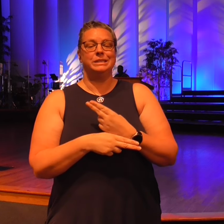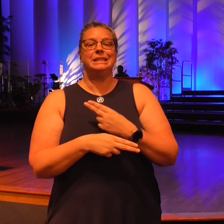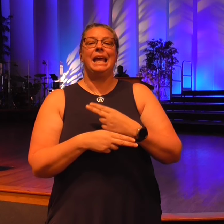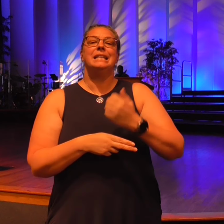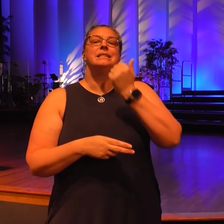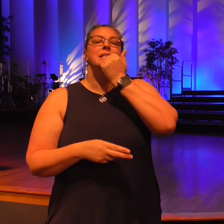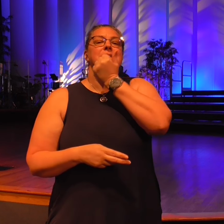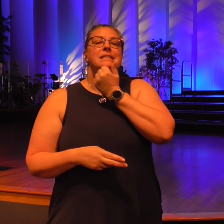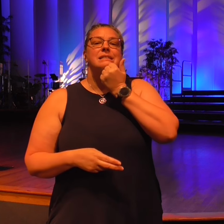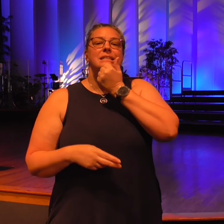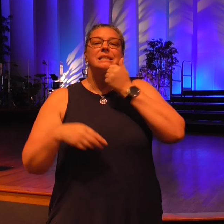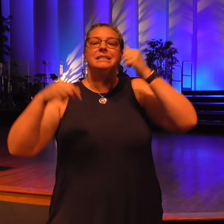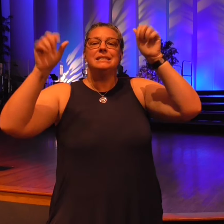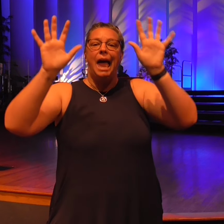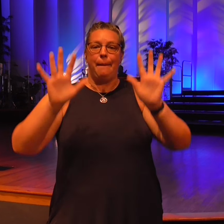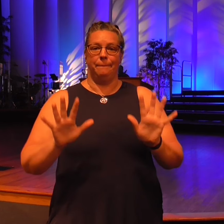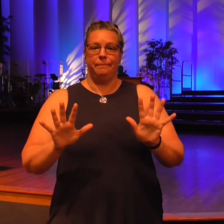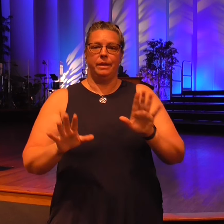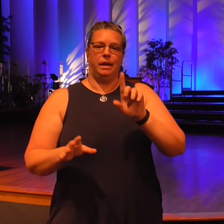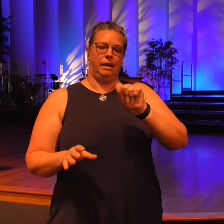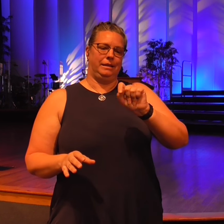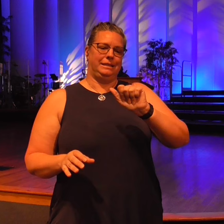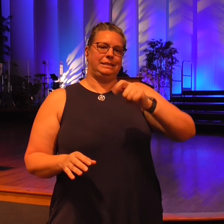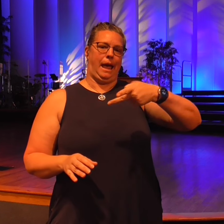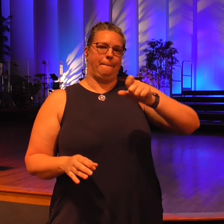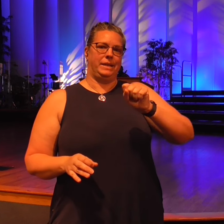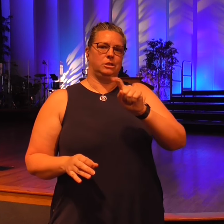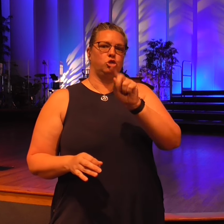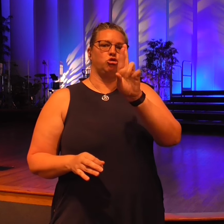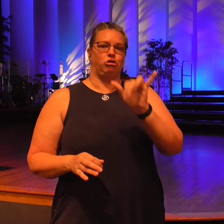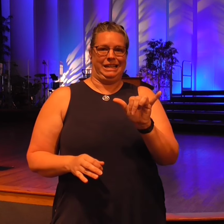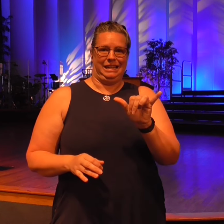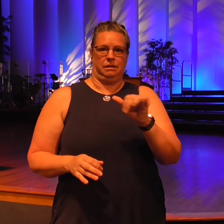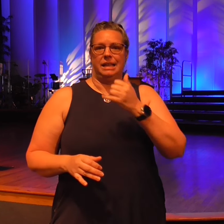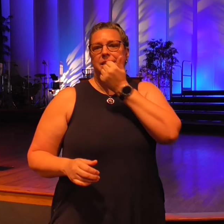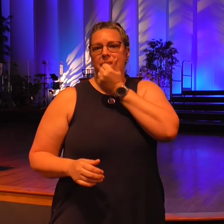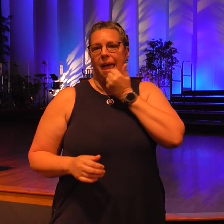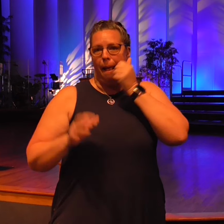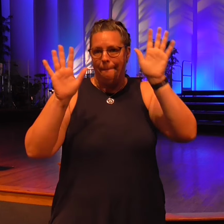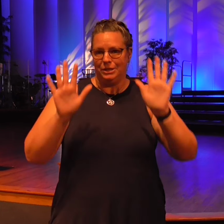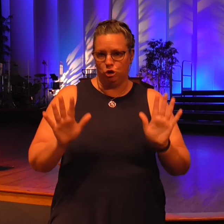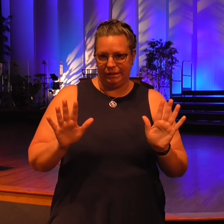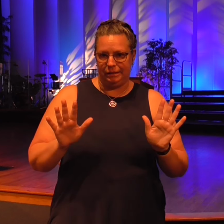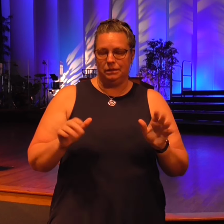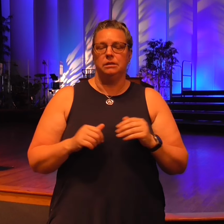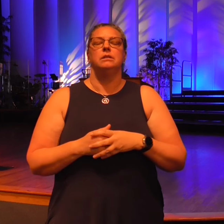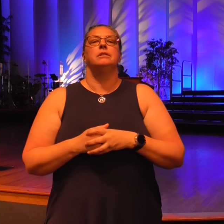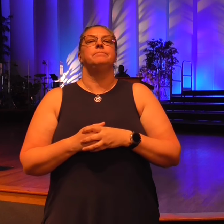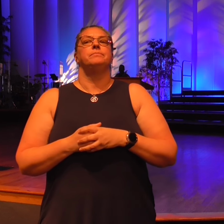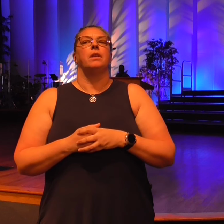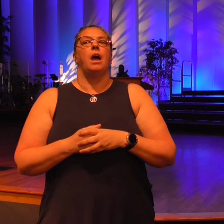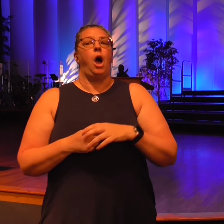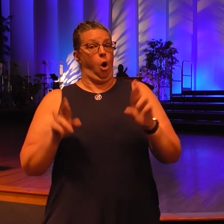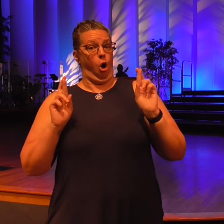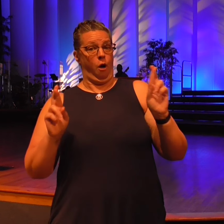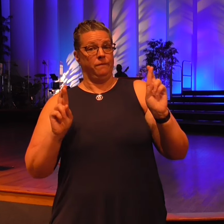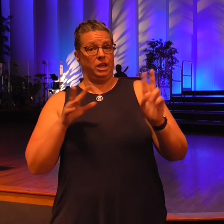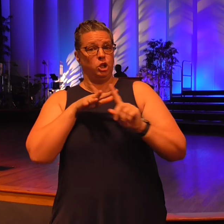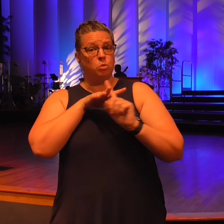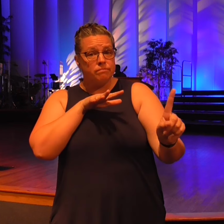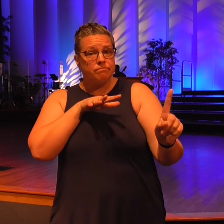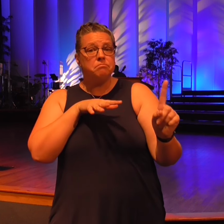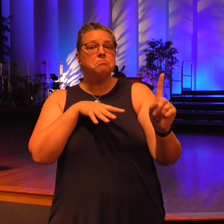tapestry. And so I hope that when we're finished with this, that you'll walk away with a feeling of how you can look